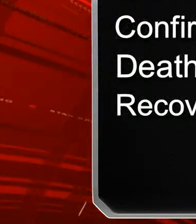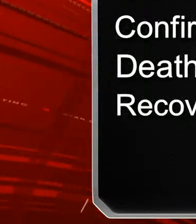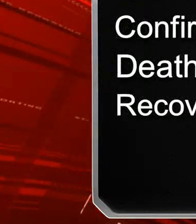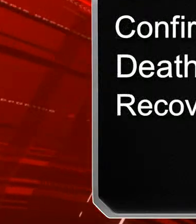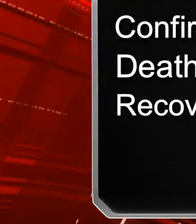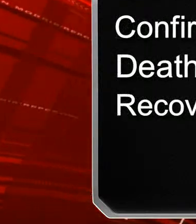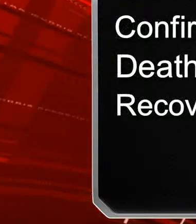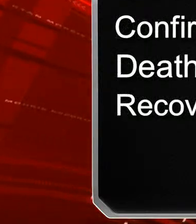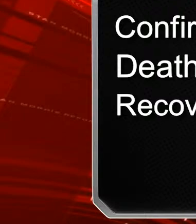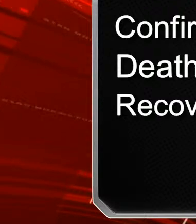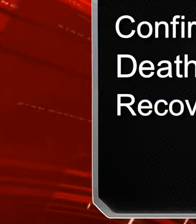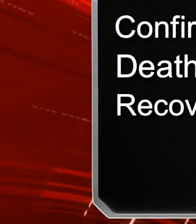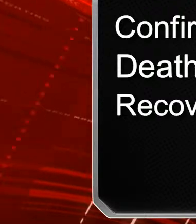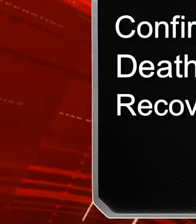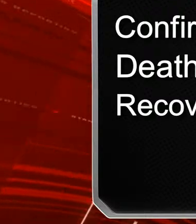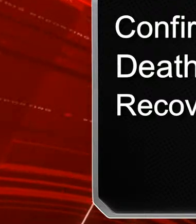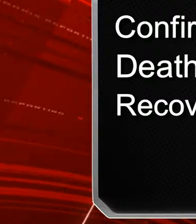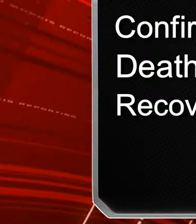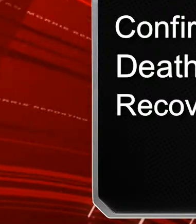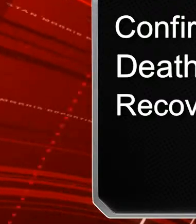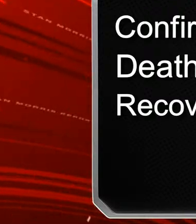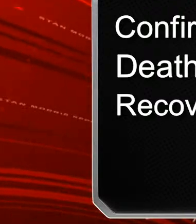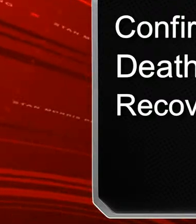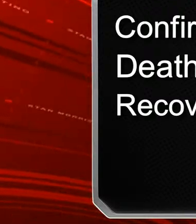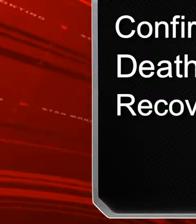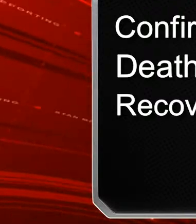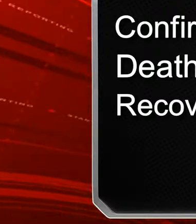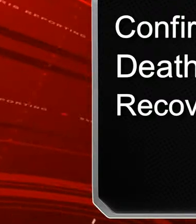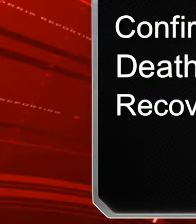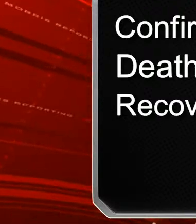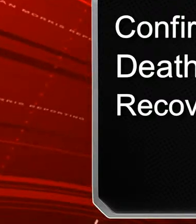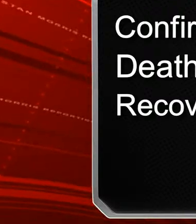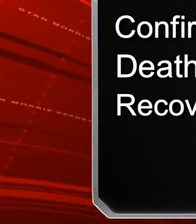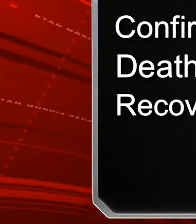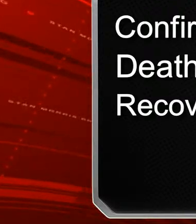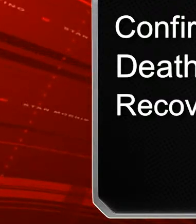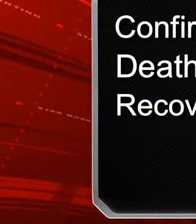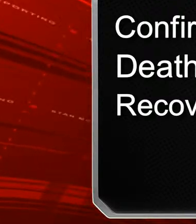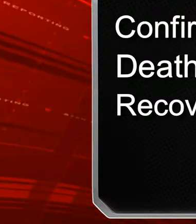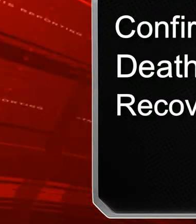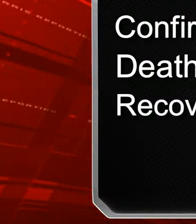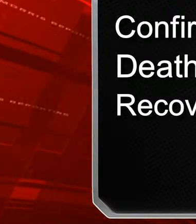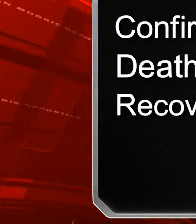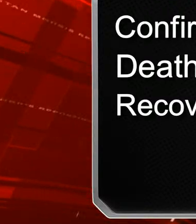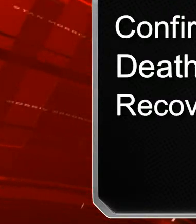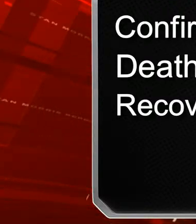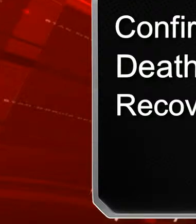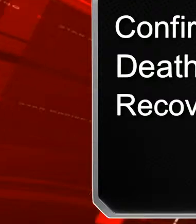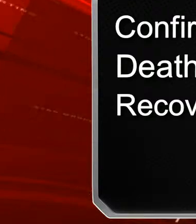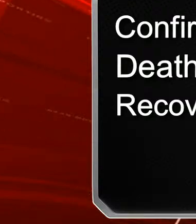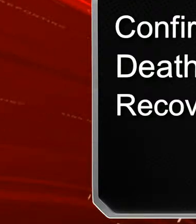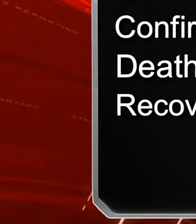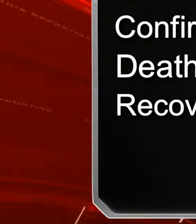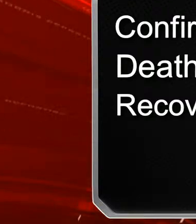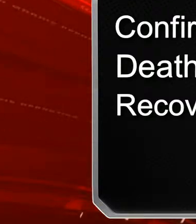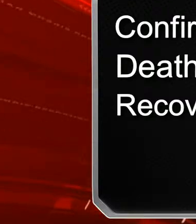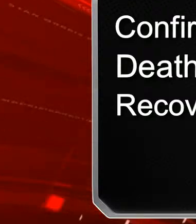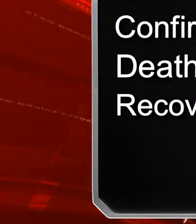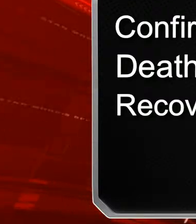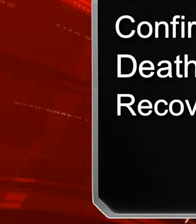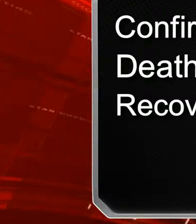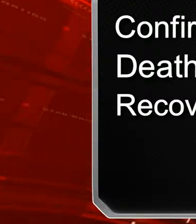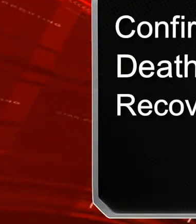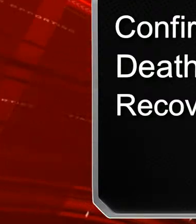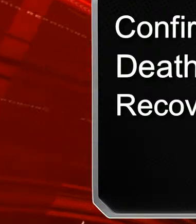months for that matter. Who knows how long this is going to go. 2.5 million cases in the United States. 125,000